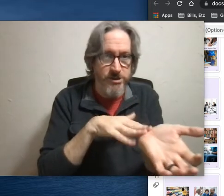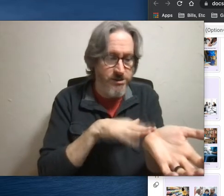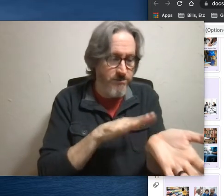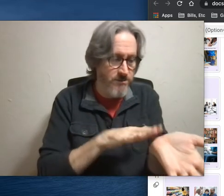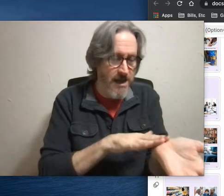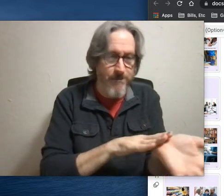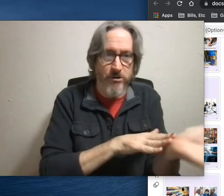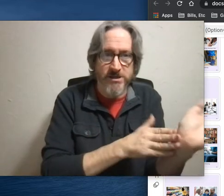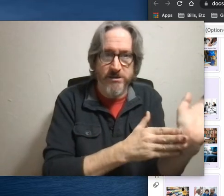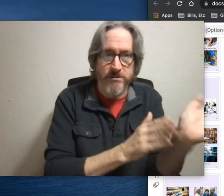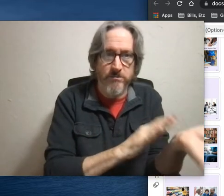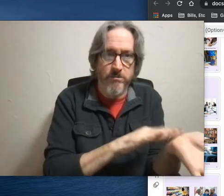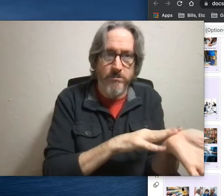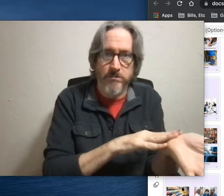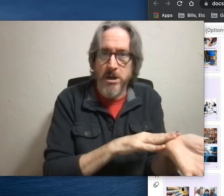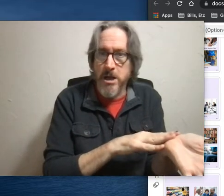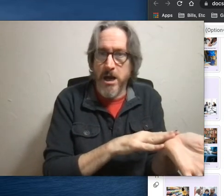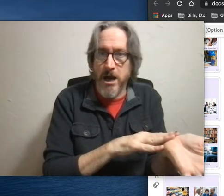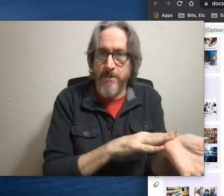So it's just tap your wrist.